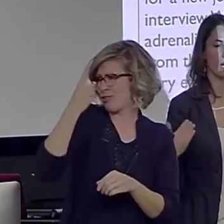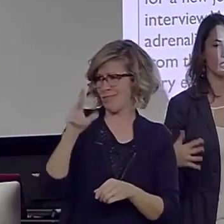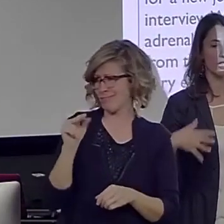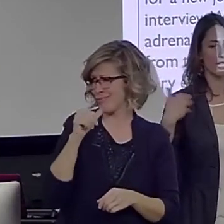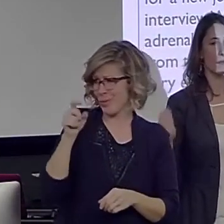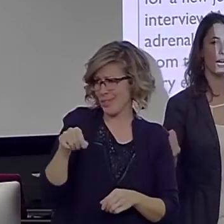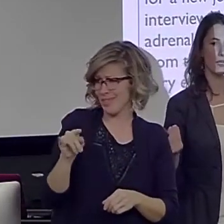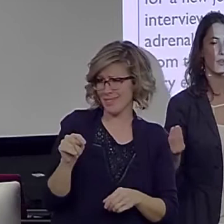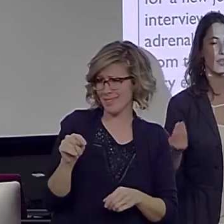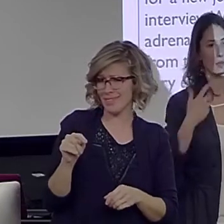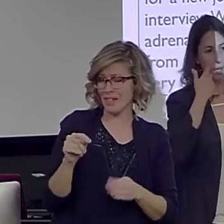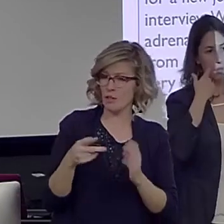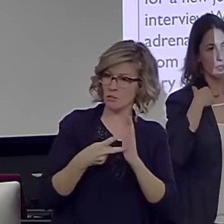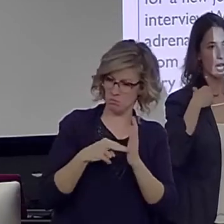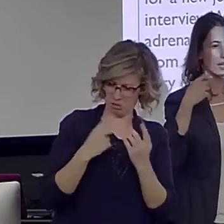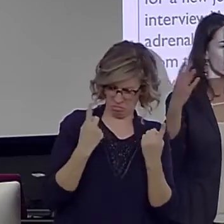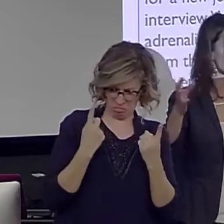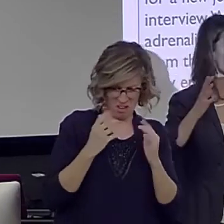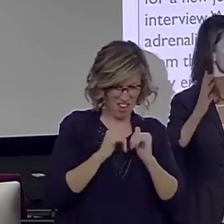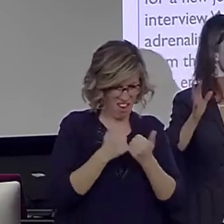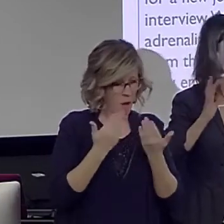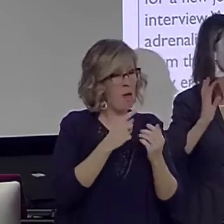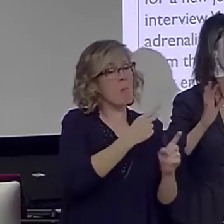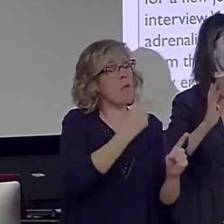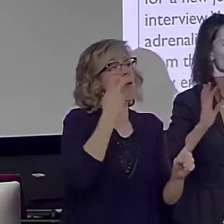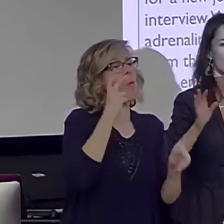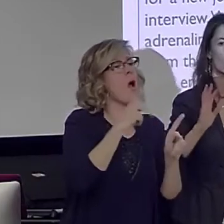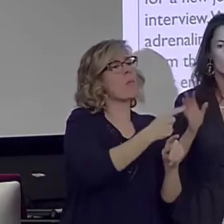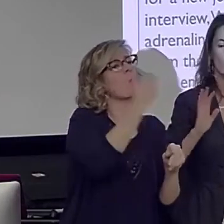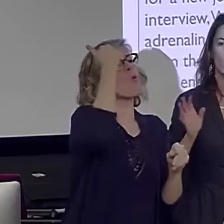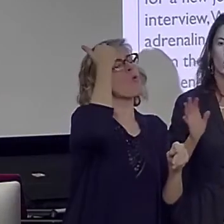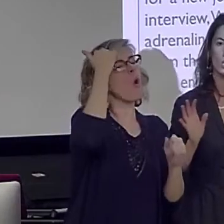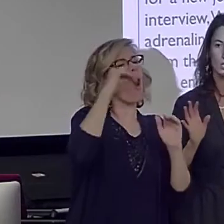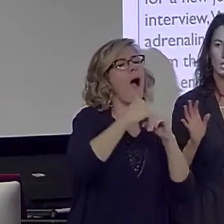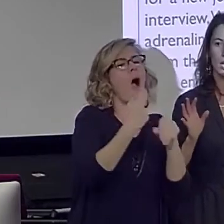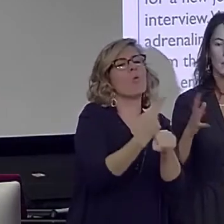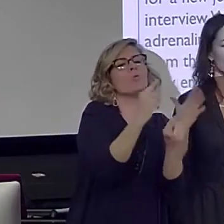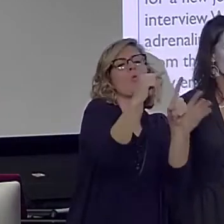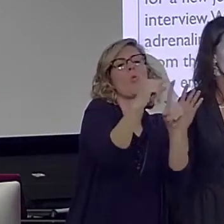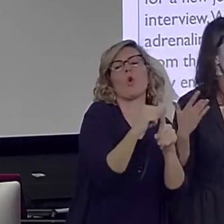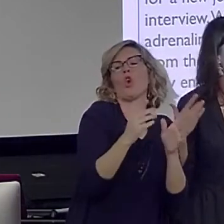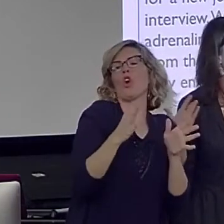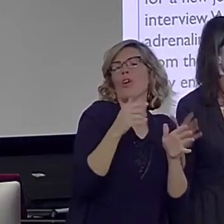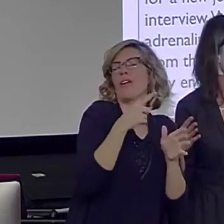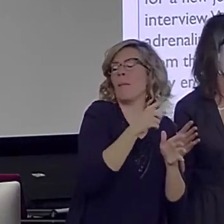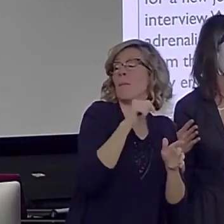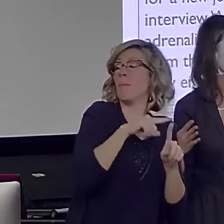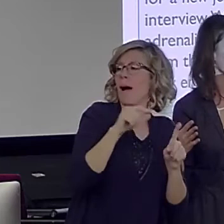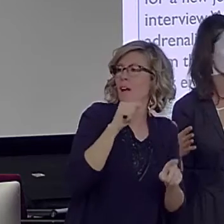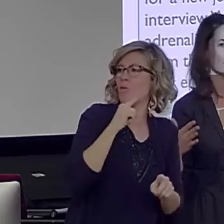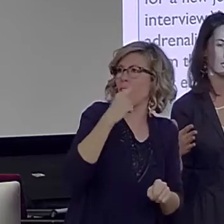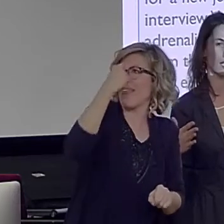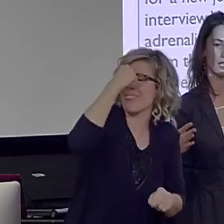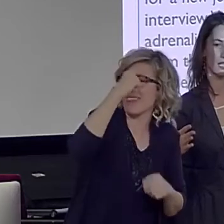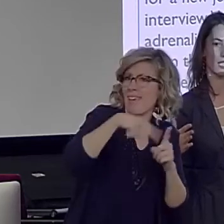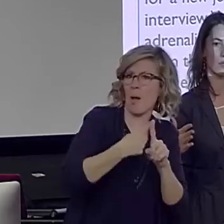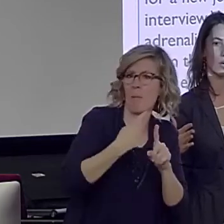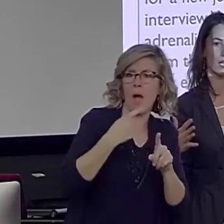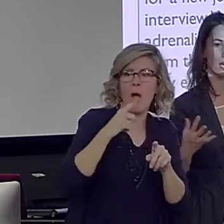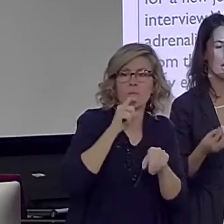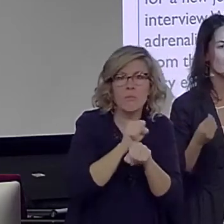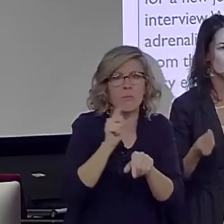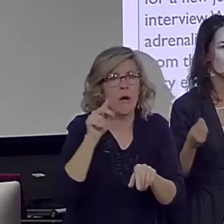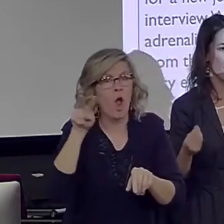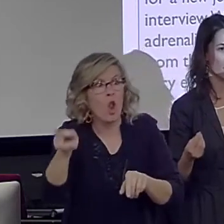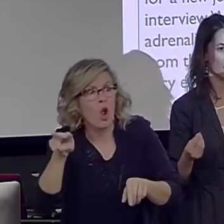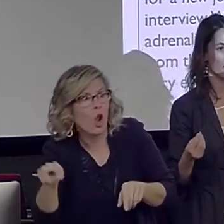is, well, it's possible that blind people kind of know how to use the words, but they're not really thinking about them in the same way.